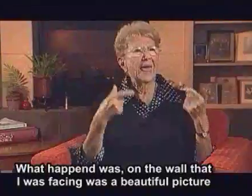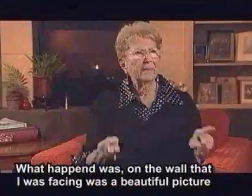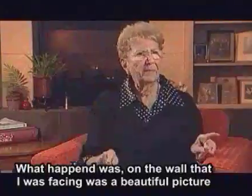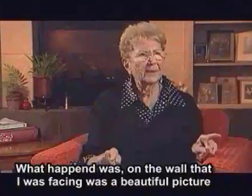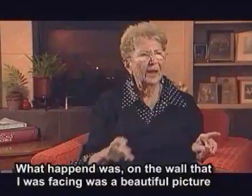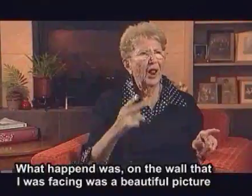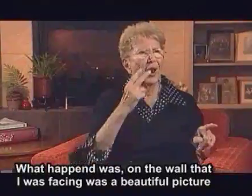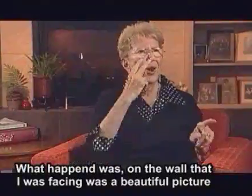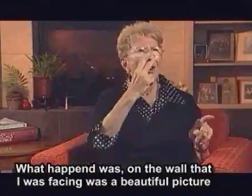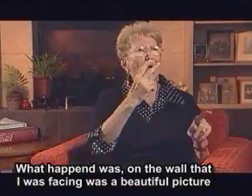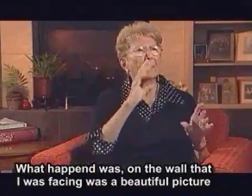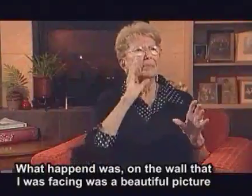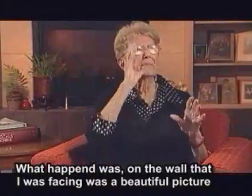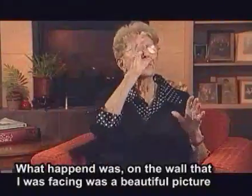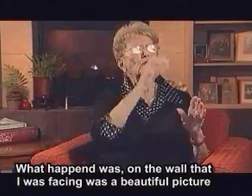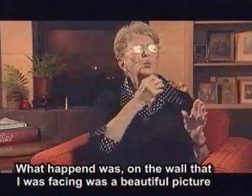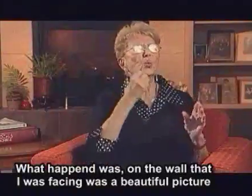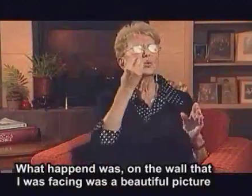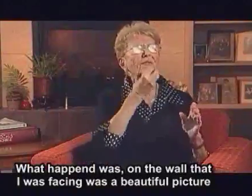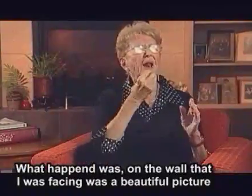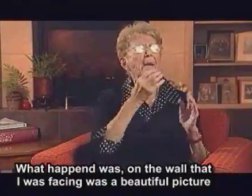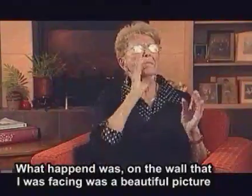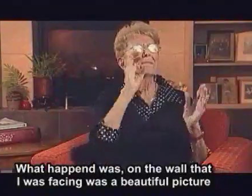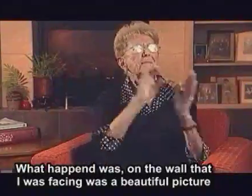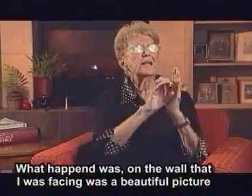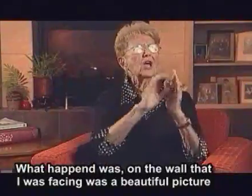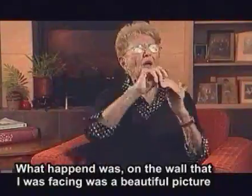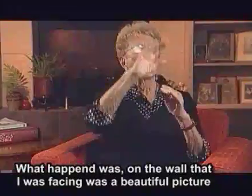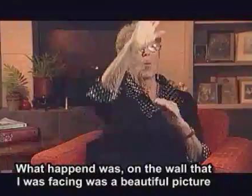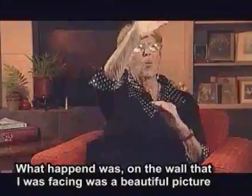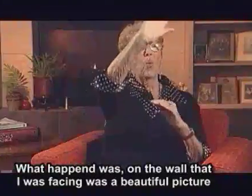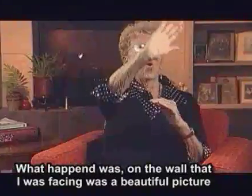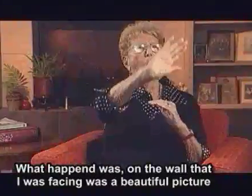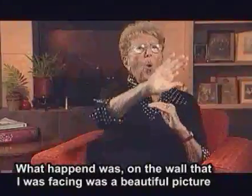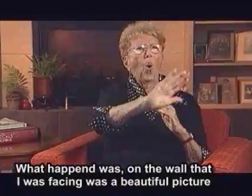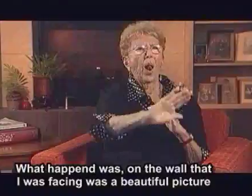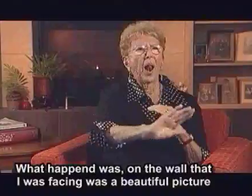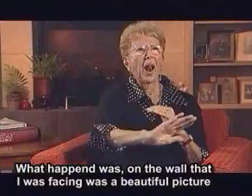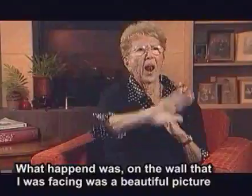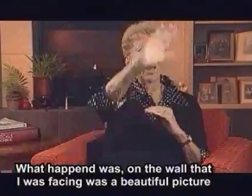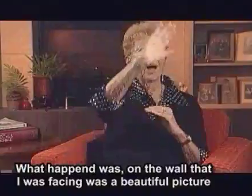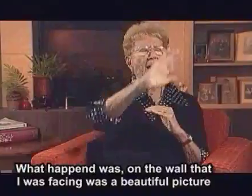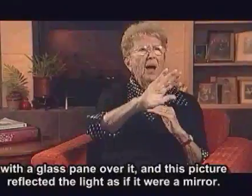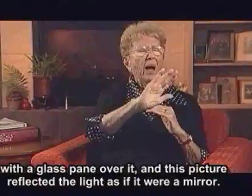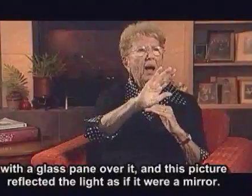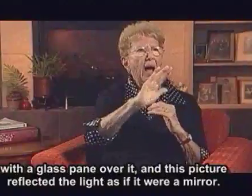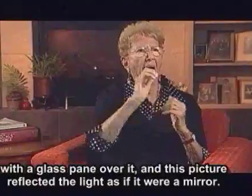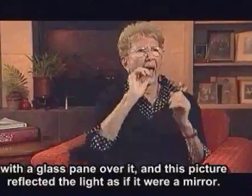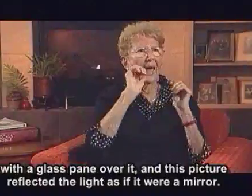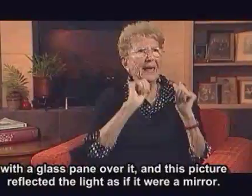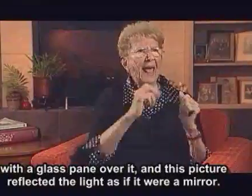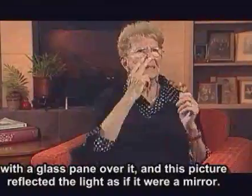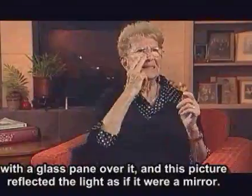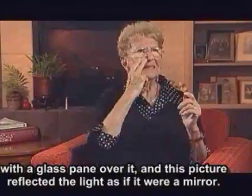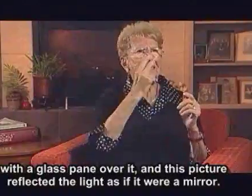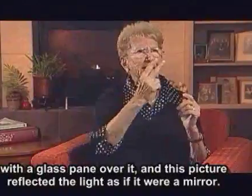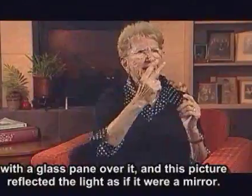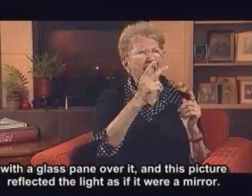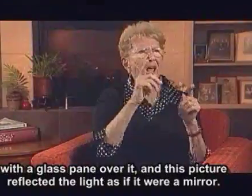What happened was, on the wall that I was facing was a beautiful picture with a glass pane over